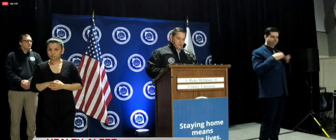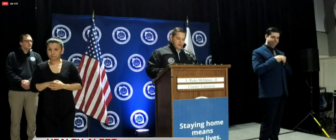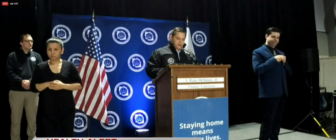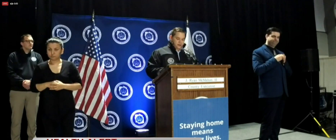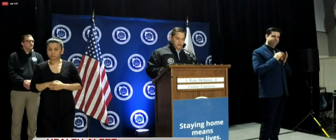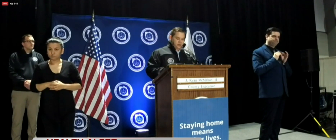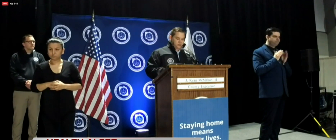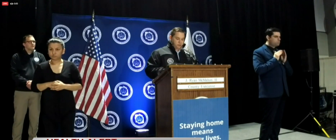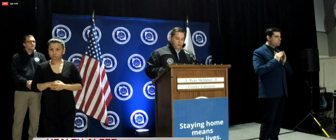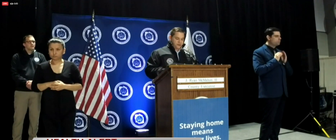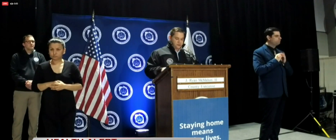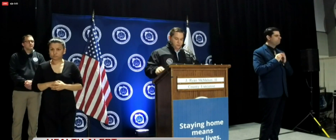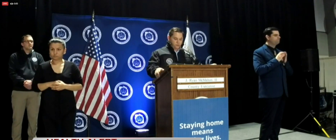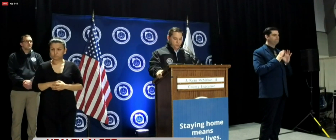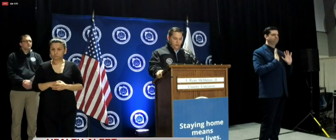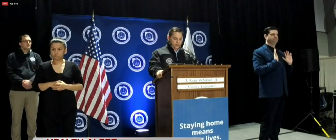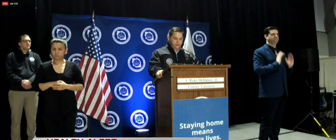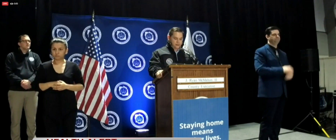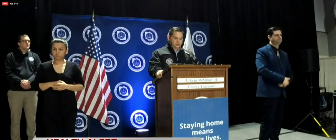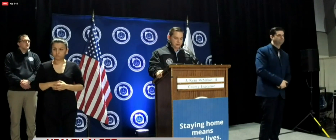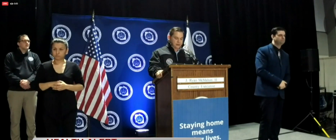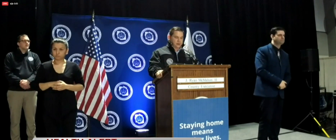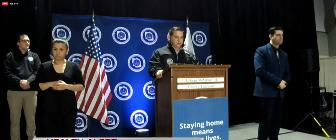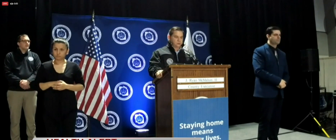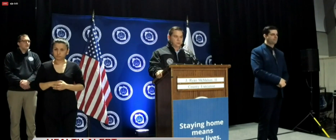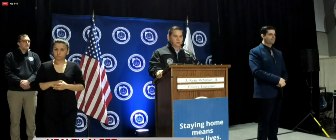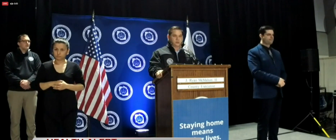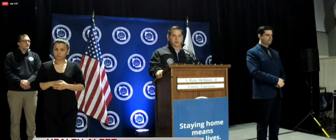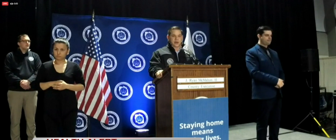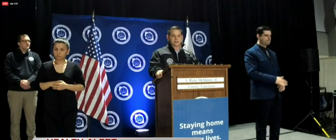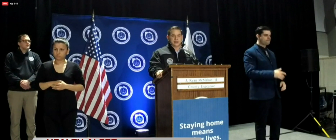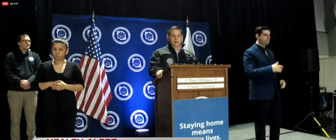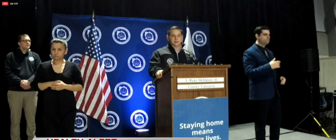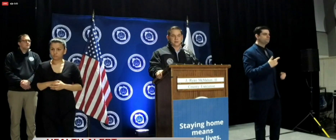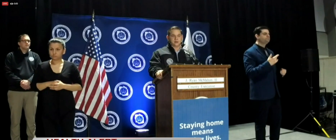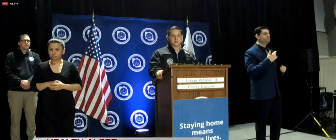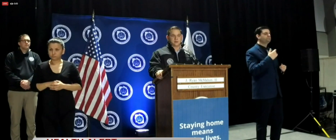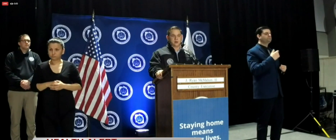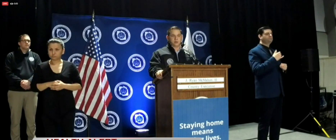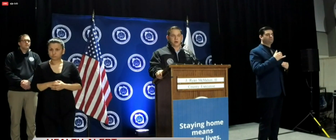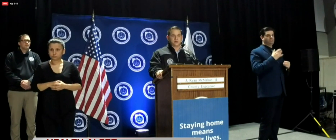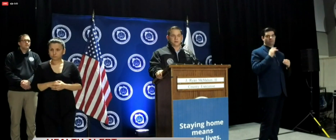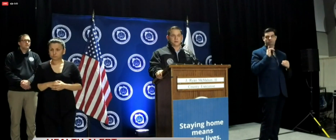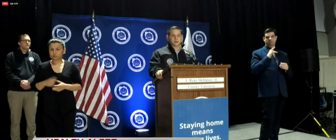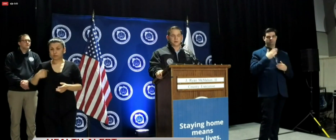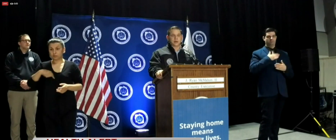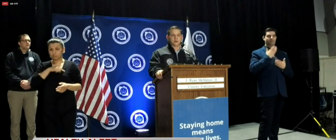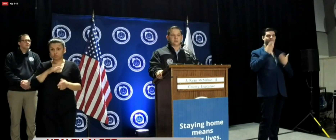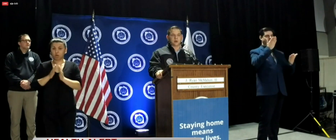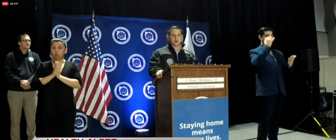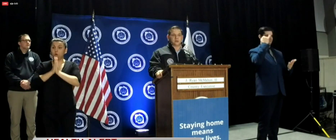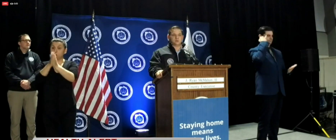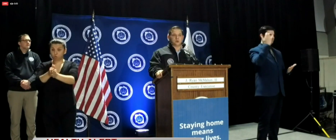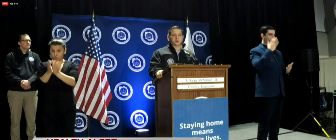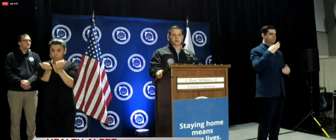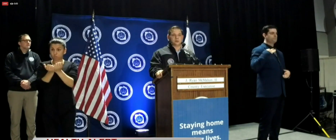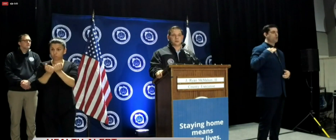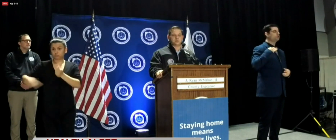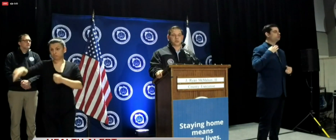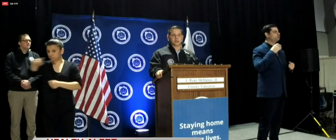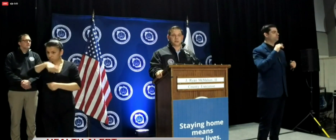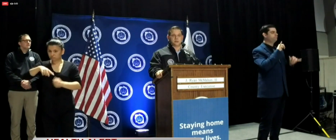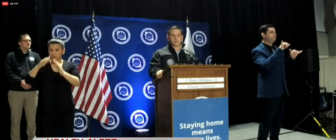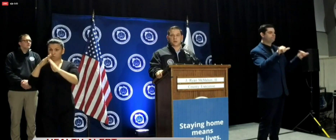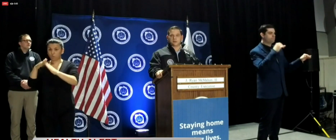Again, our voluntary shelter in place, we're 4 days in. The Unicast data, so our partners in other counties around us have joined us